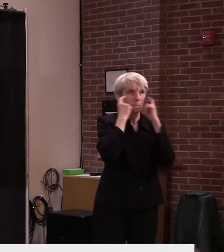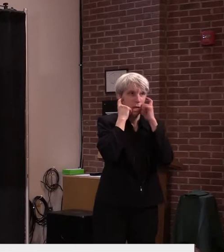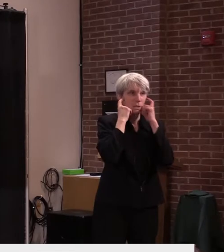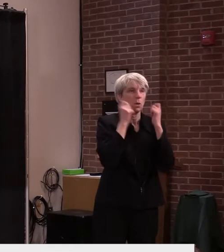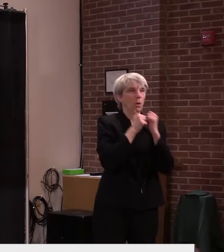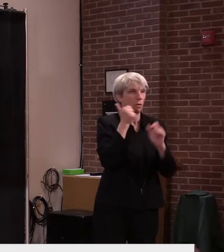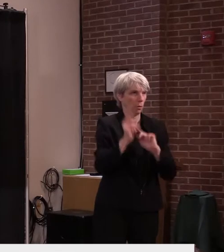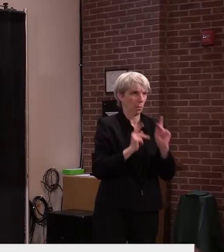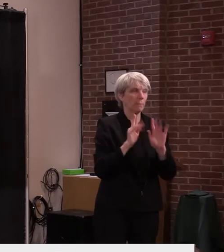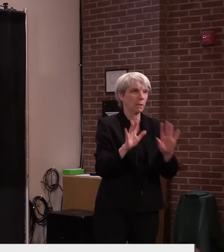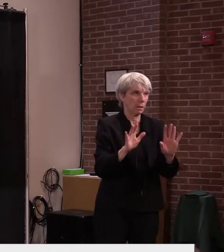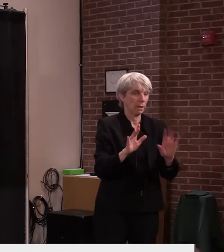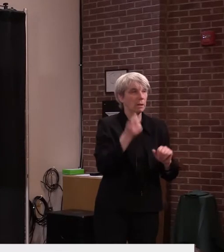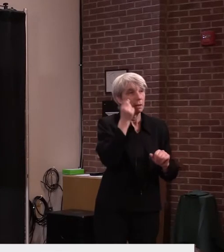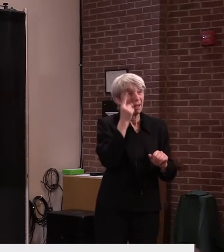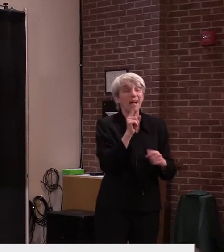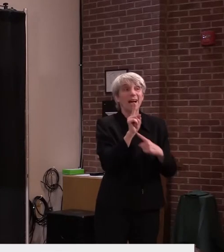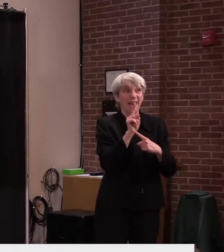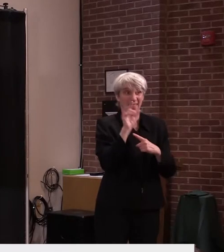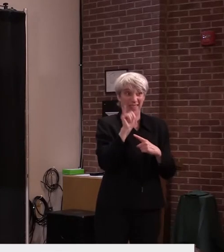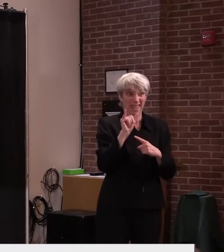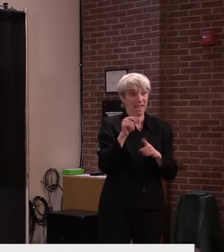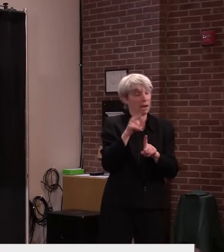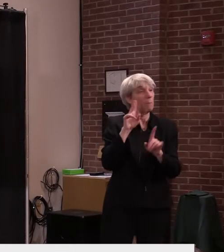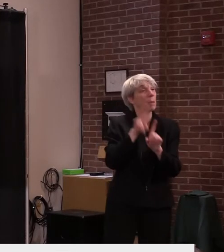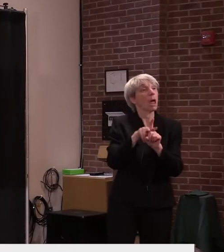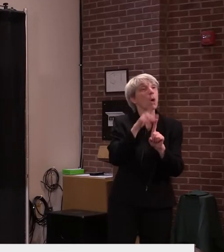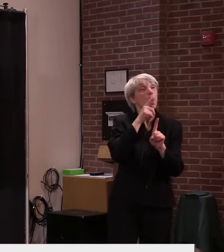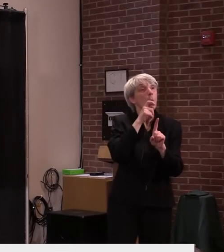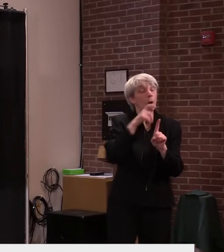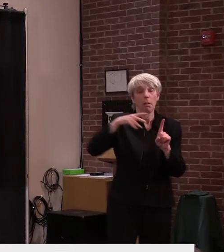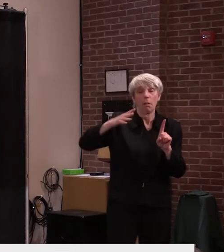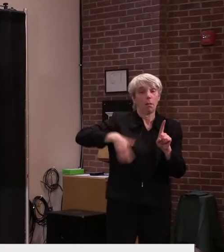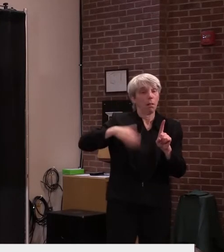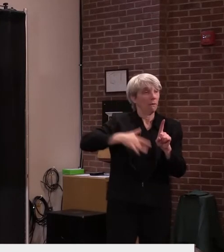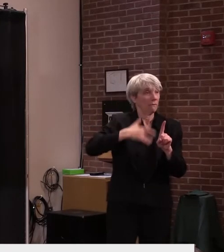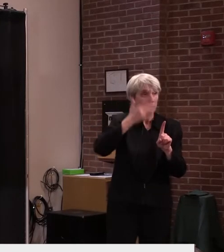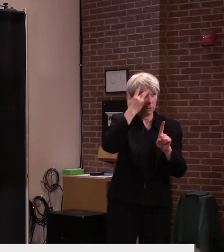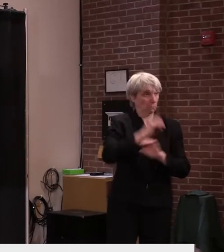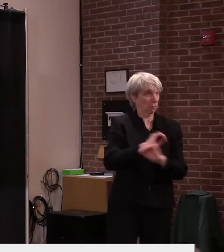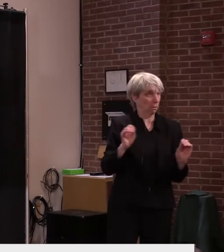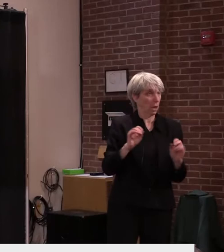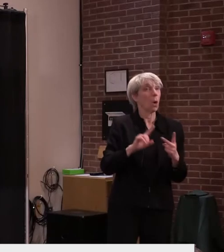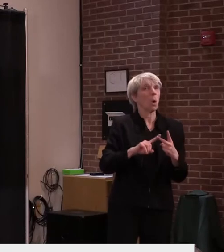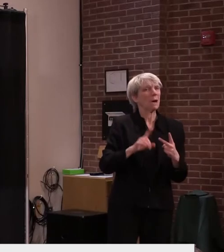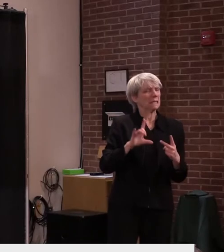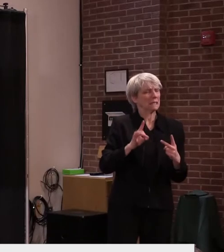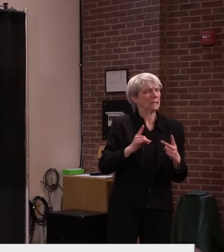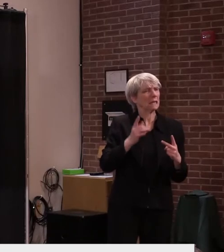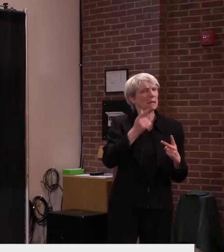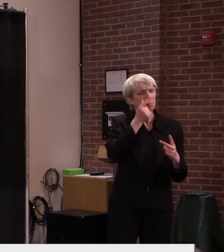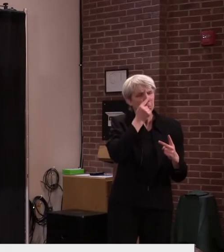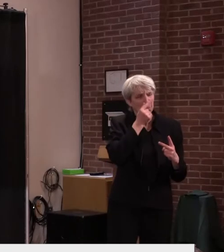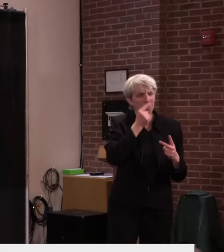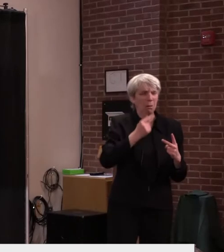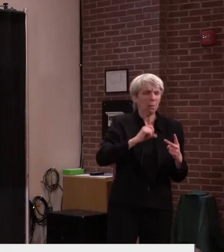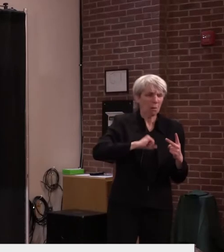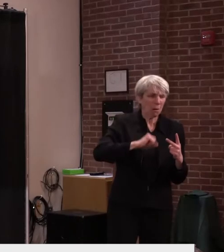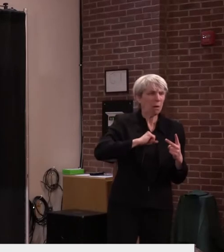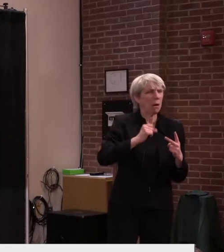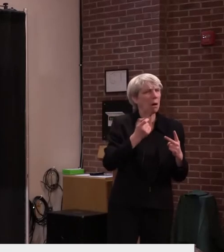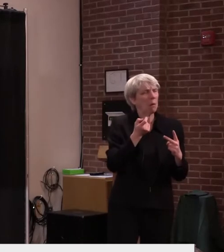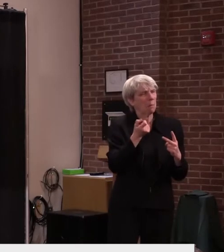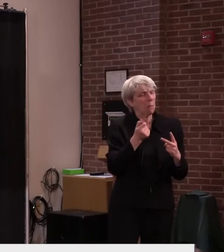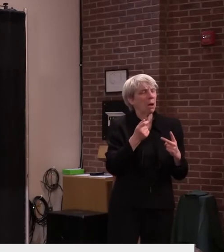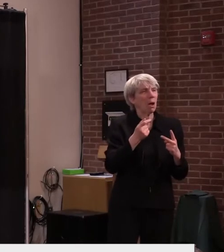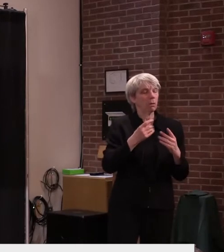conditions. Either you never had symptoms, or your symptoms have improved and you feel better, and you